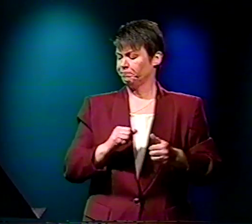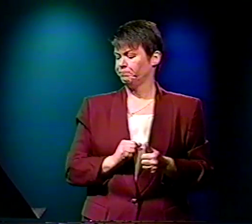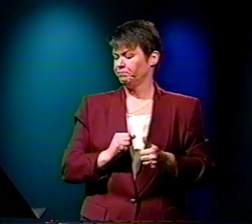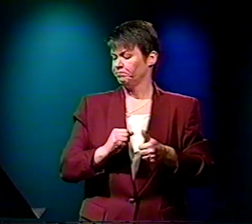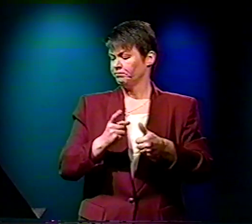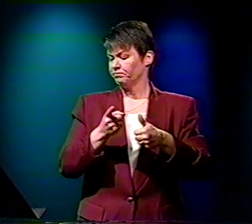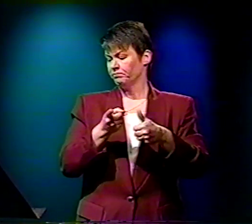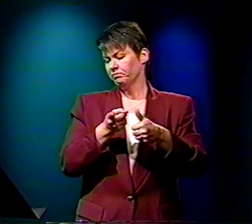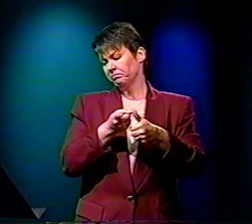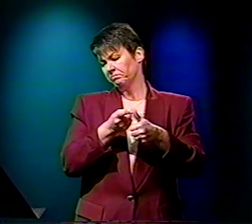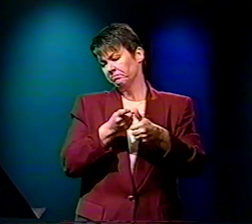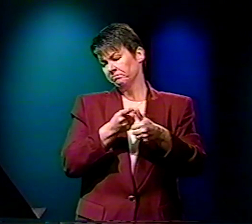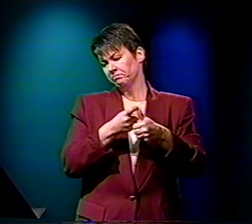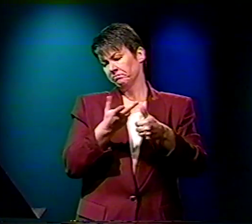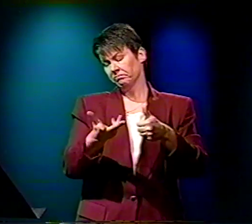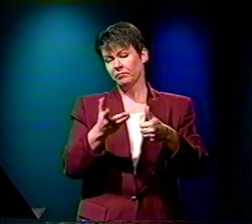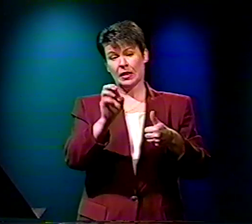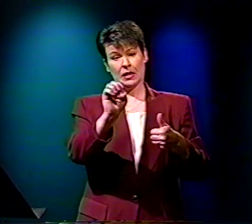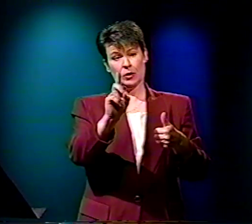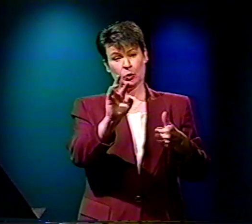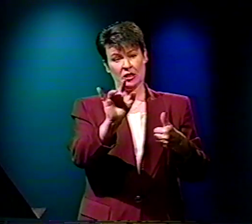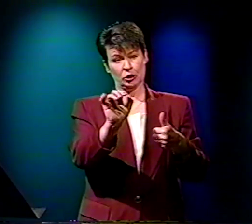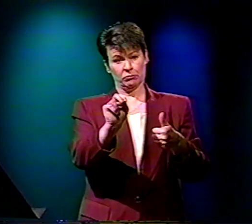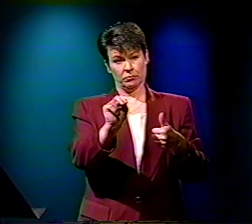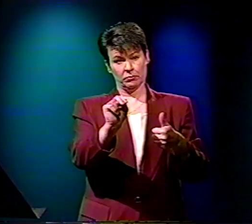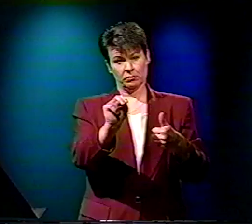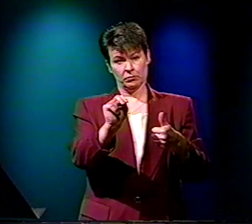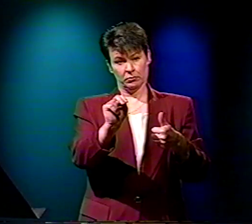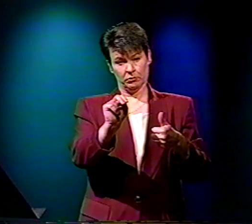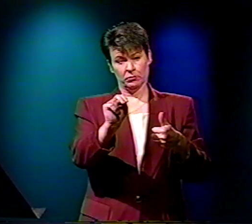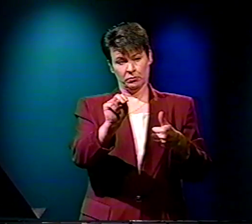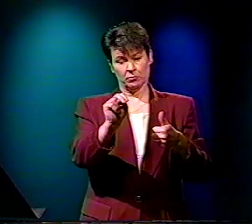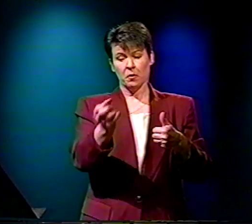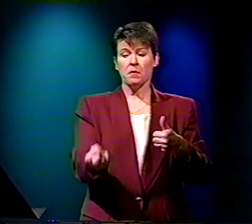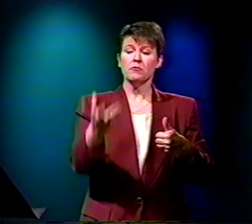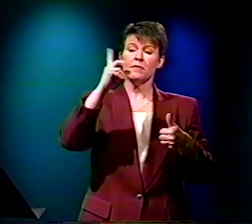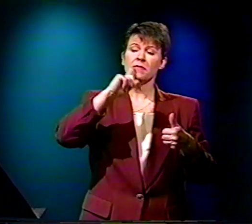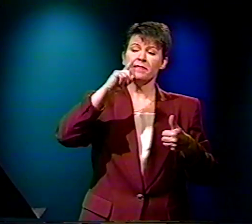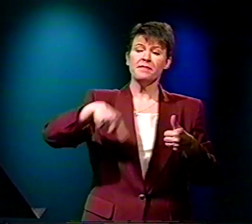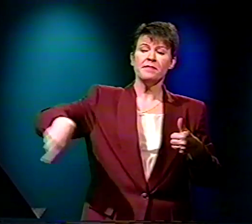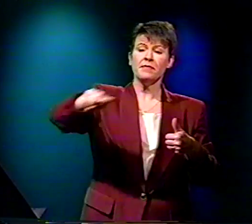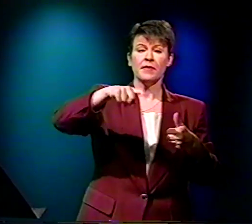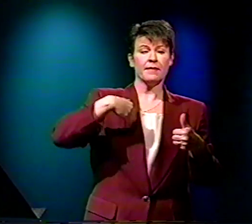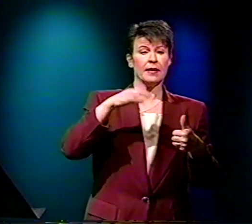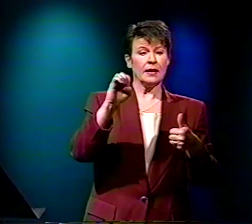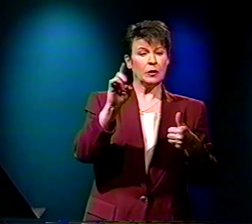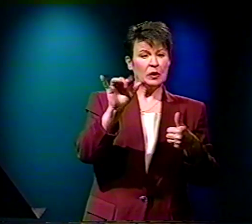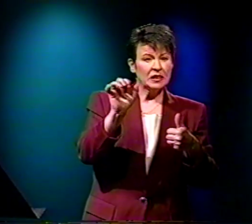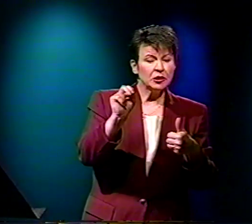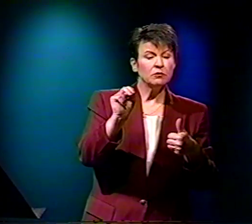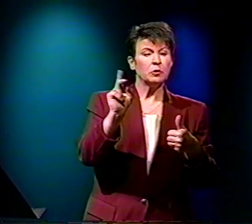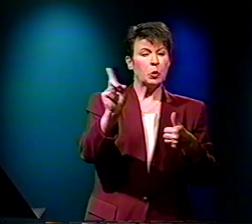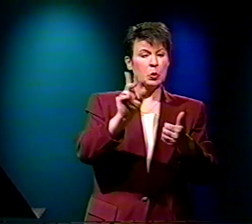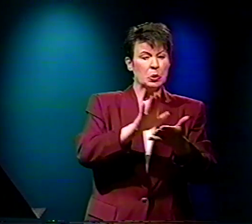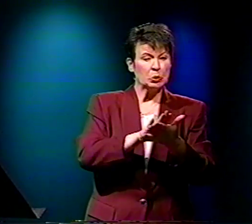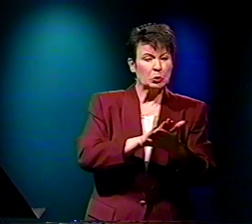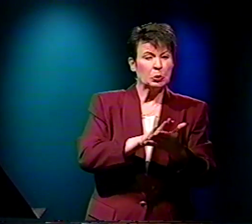depends on a number of factors. The first one is the education. how many deaf people have the full